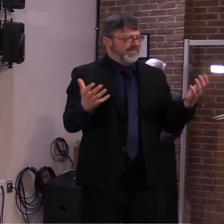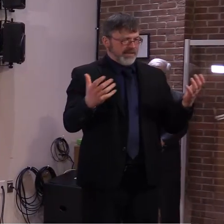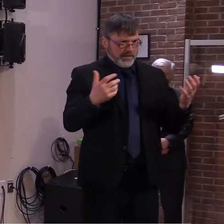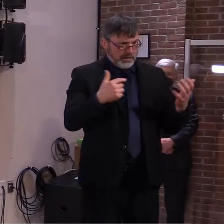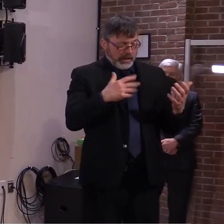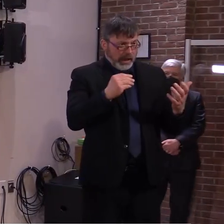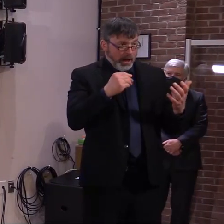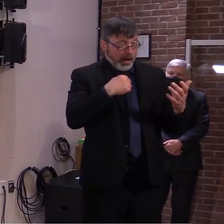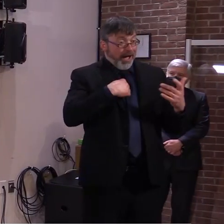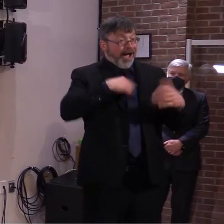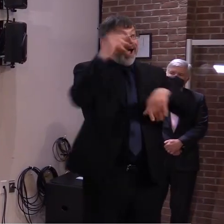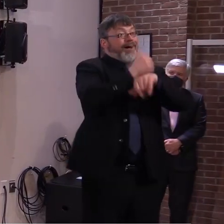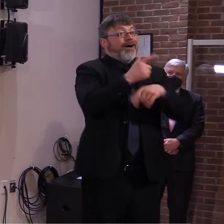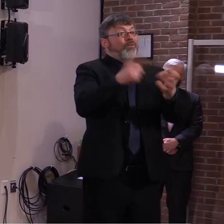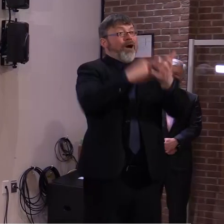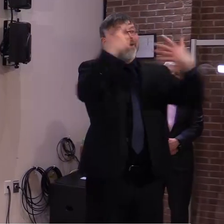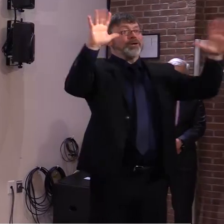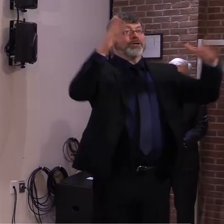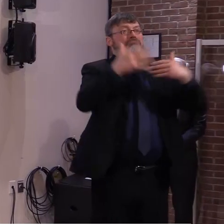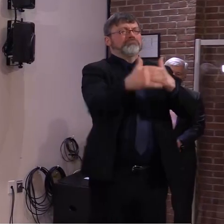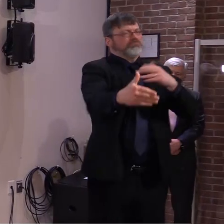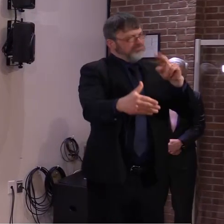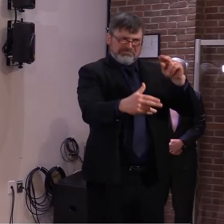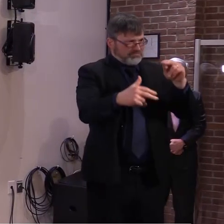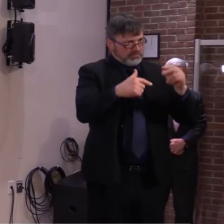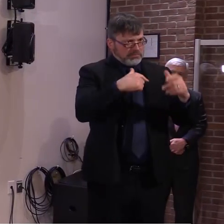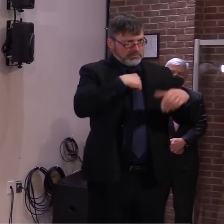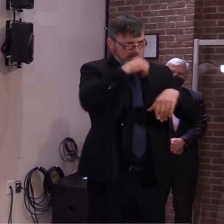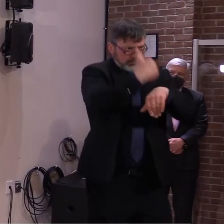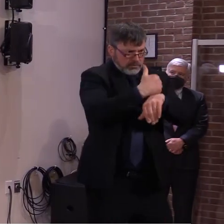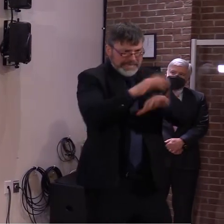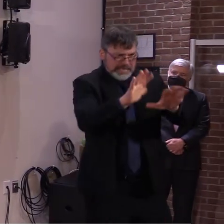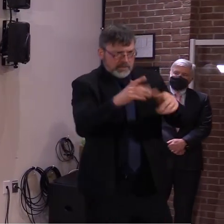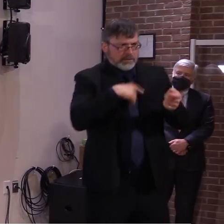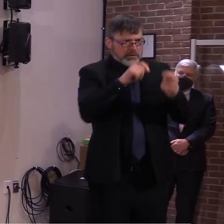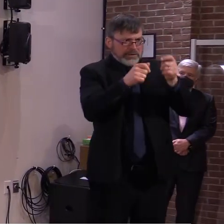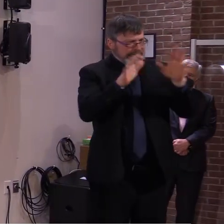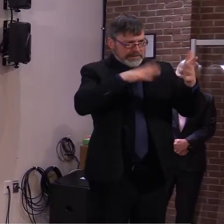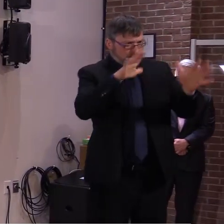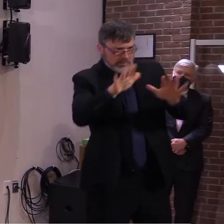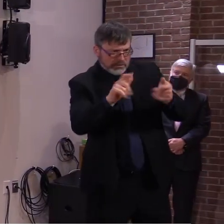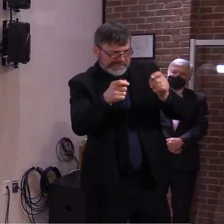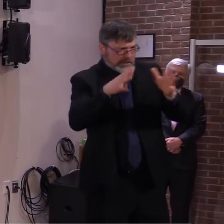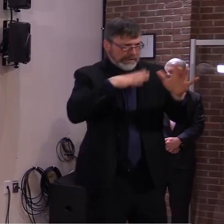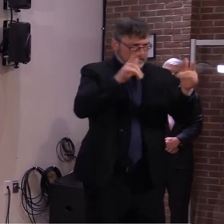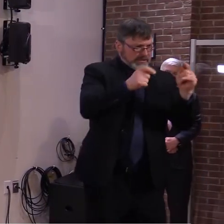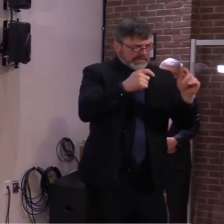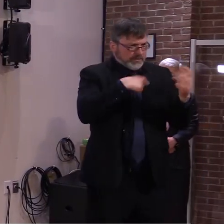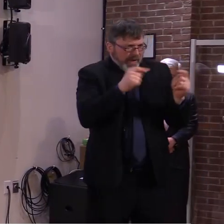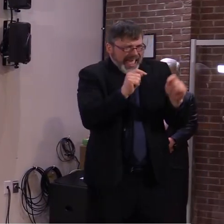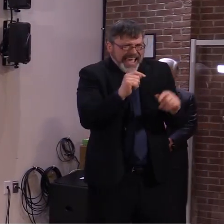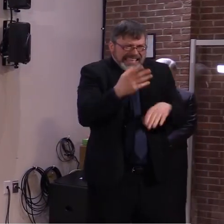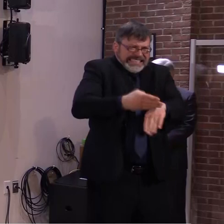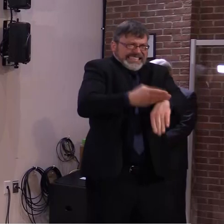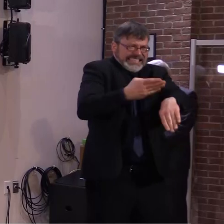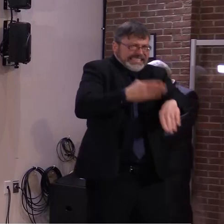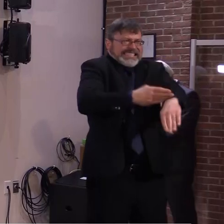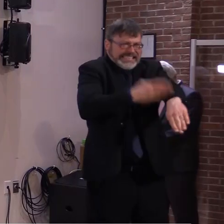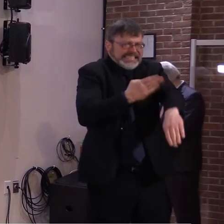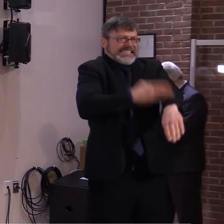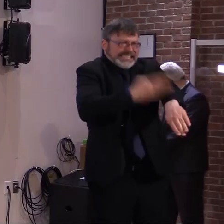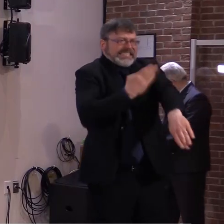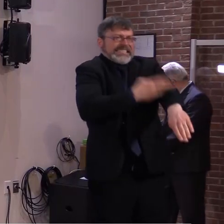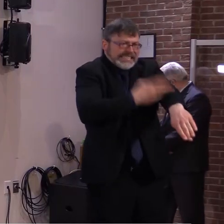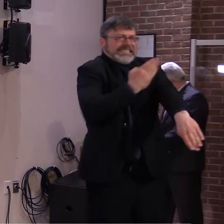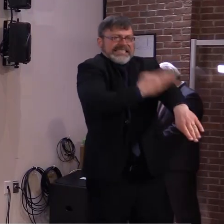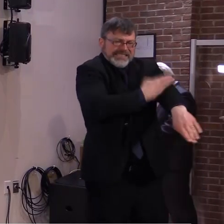is just one more month. Just hold on and do things right. Follow the guidance and make